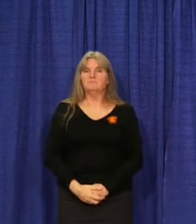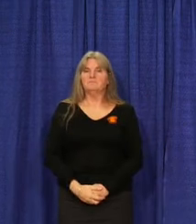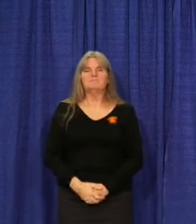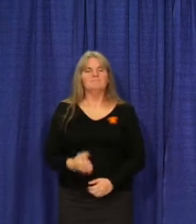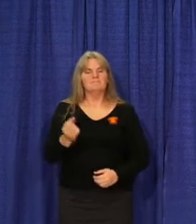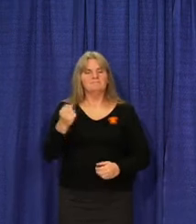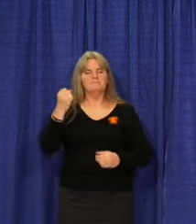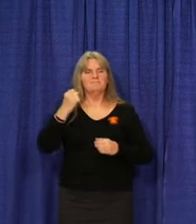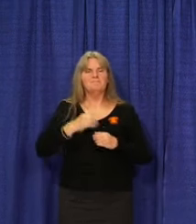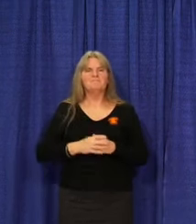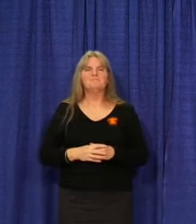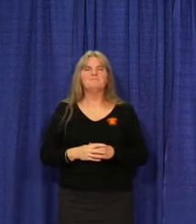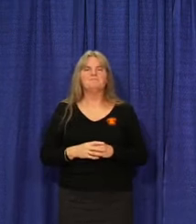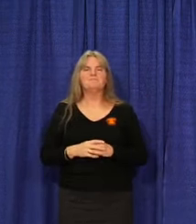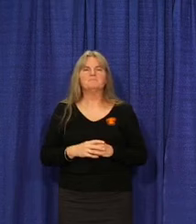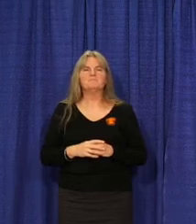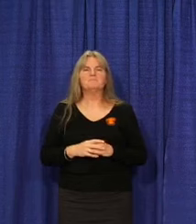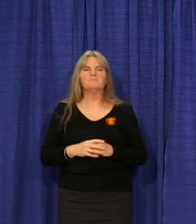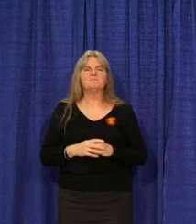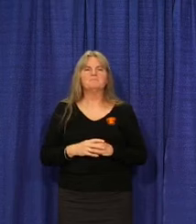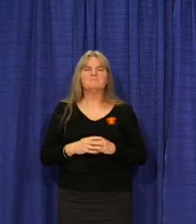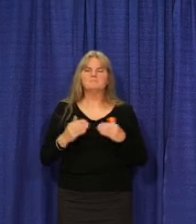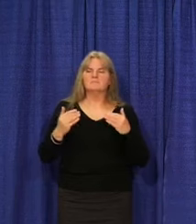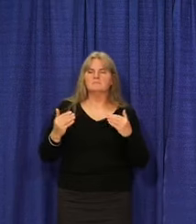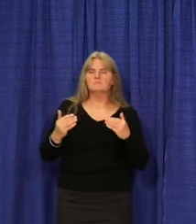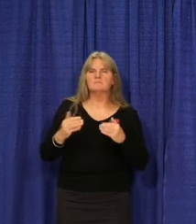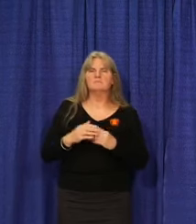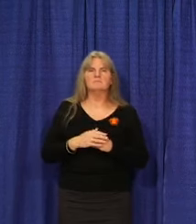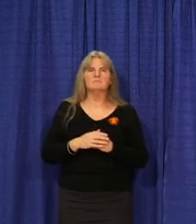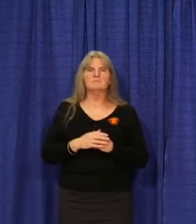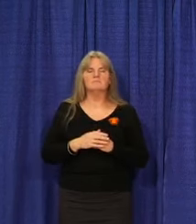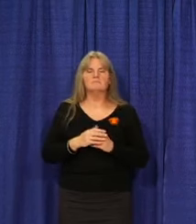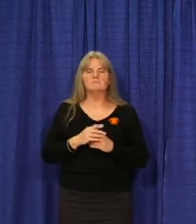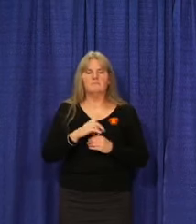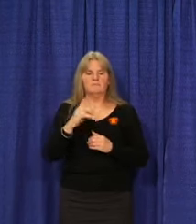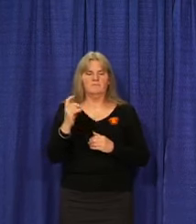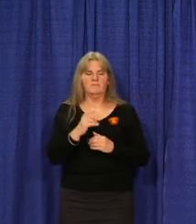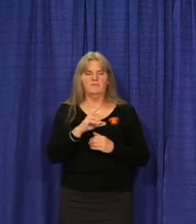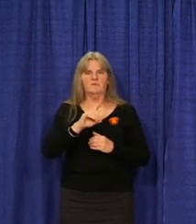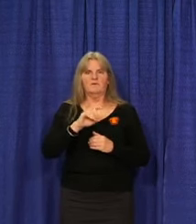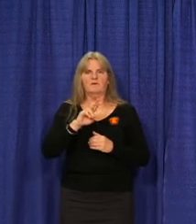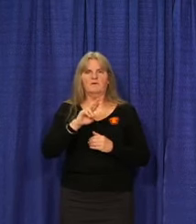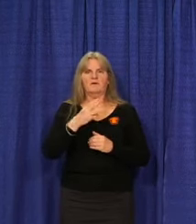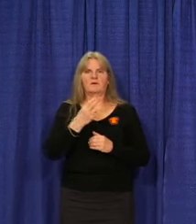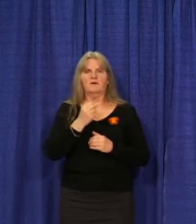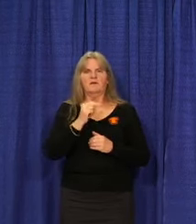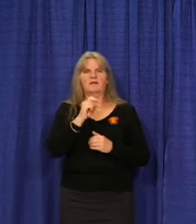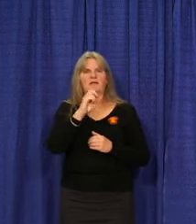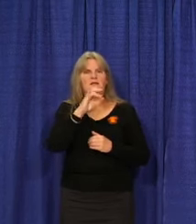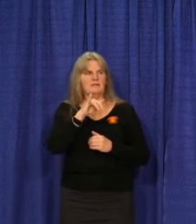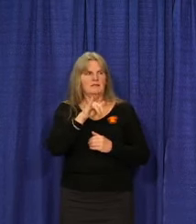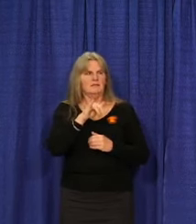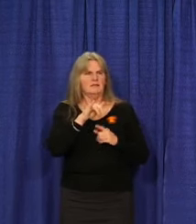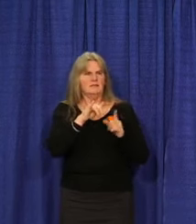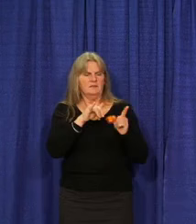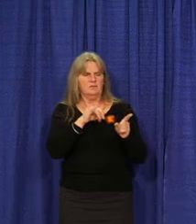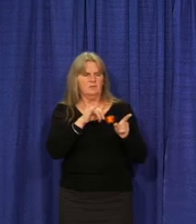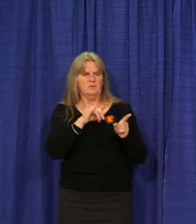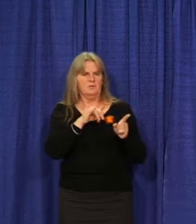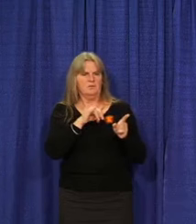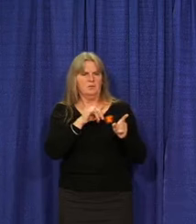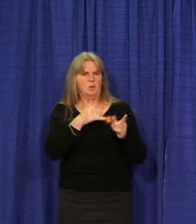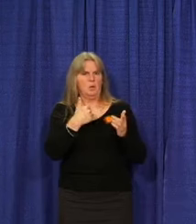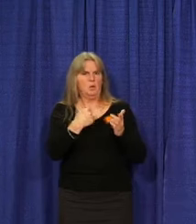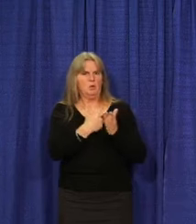I am. Hi. Please go ahead. I have a question for Dr. Hanley. After releasing these